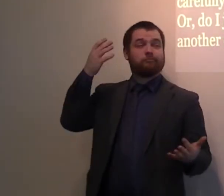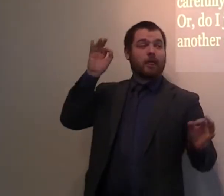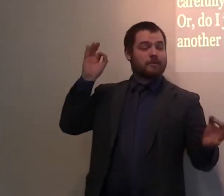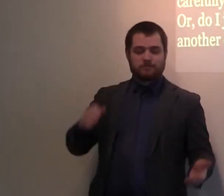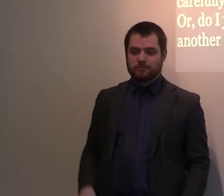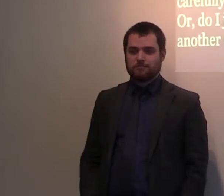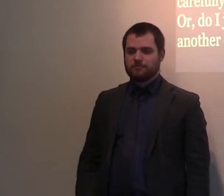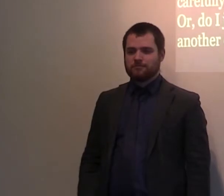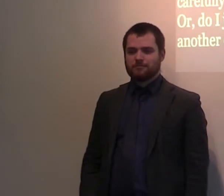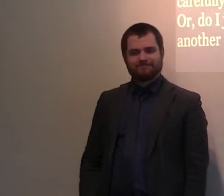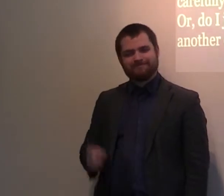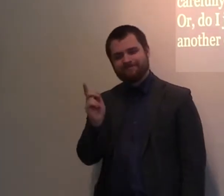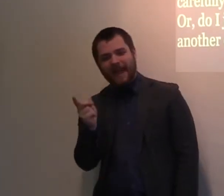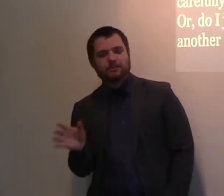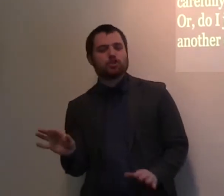I have another choice to make.